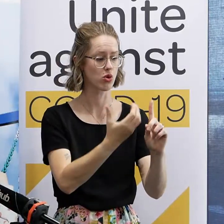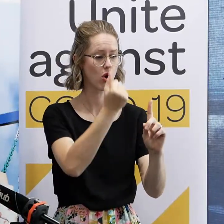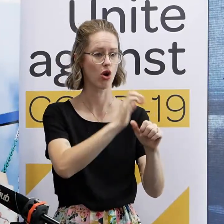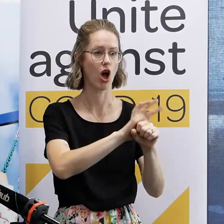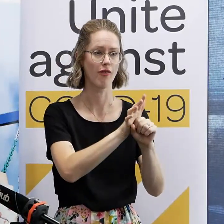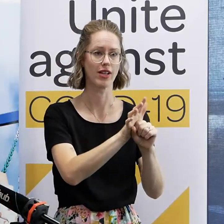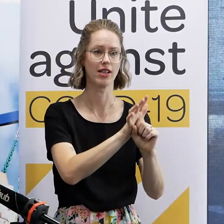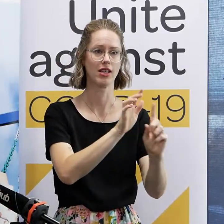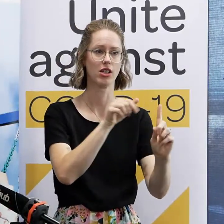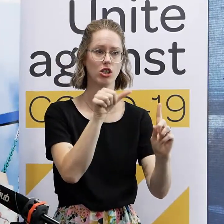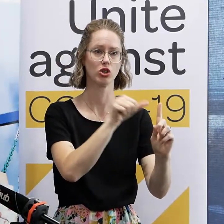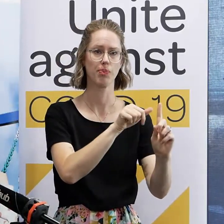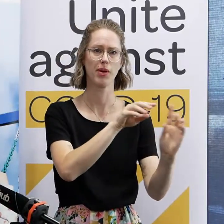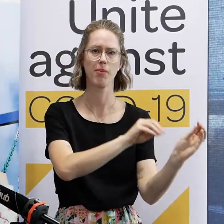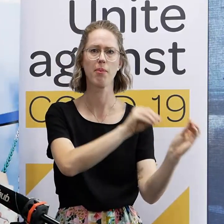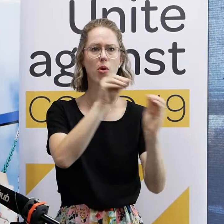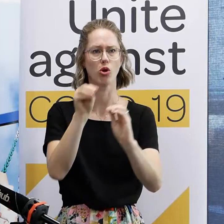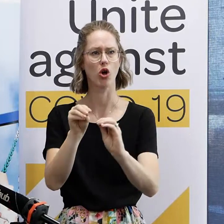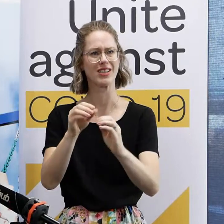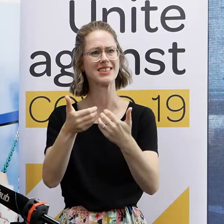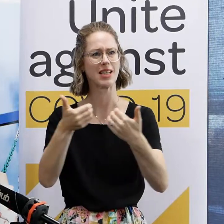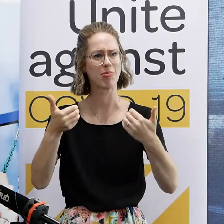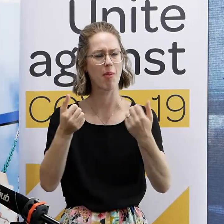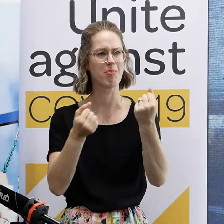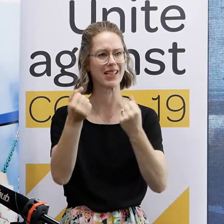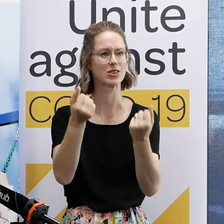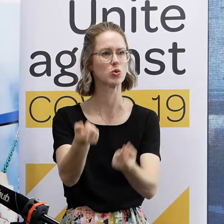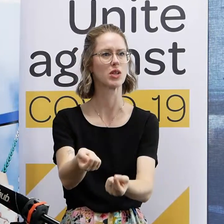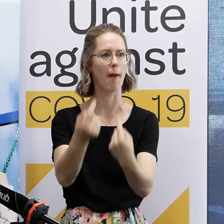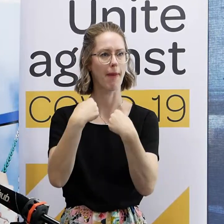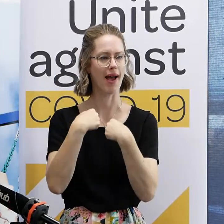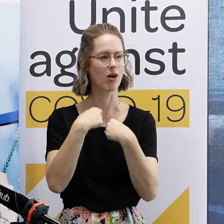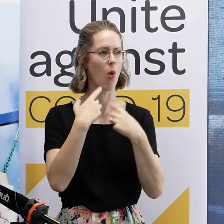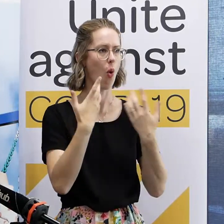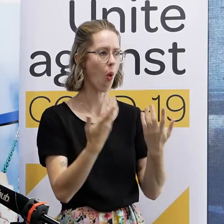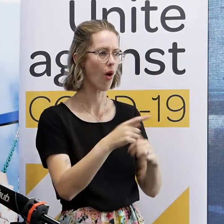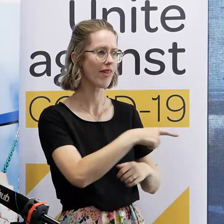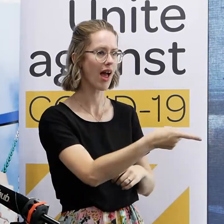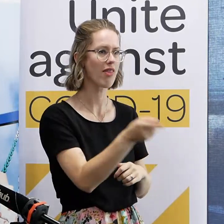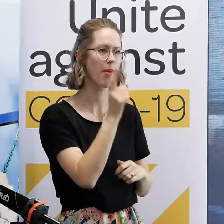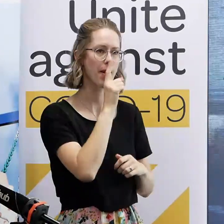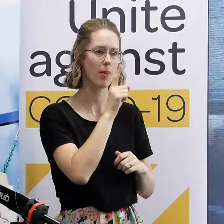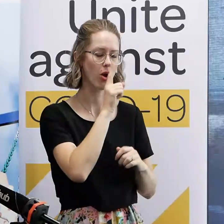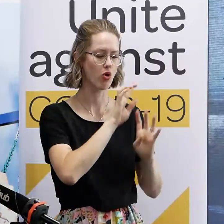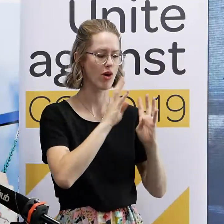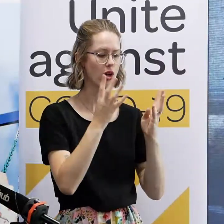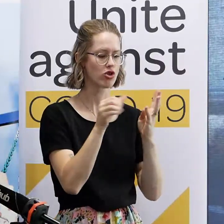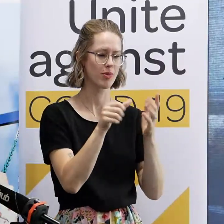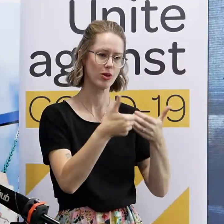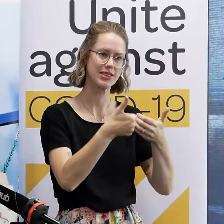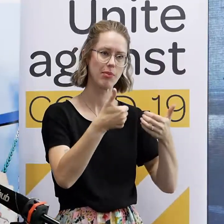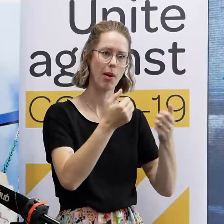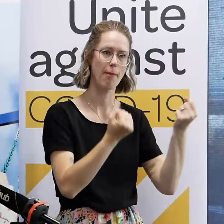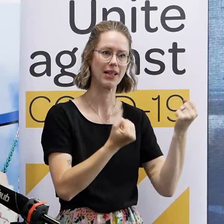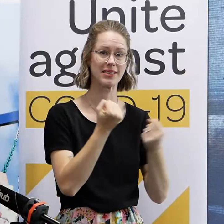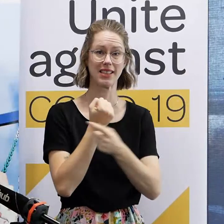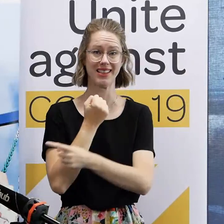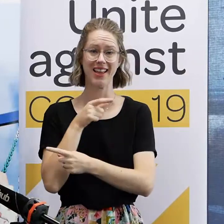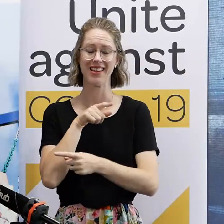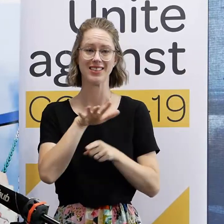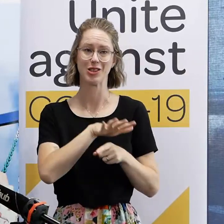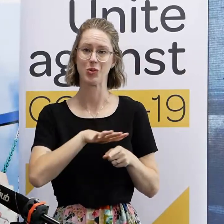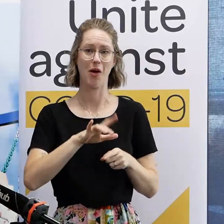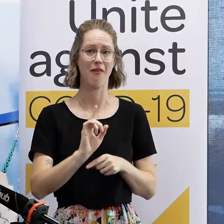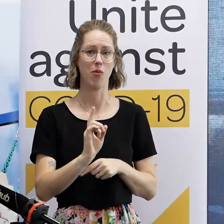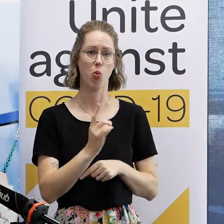for COVID-19 to be put on a second bus that would come and pick them up, or those other people who hadn't tested positive? So we haven't encountered a situation like